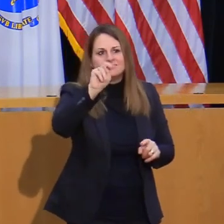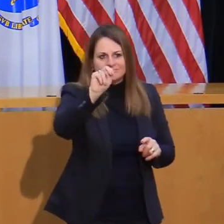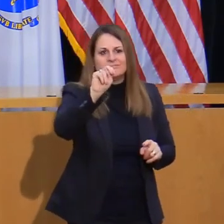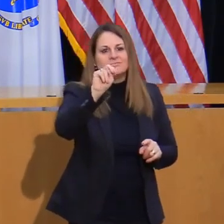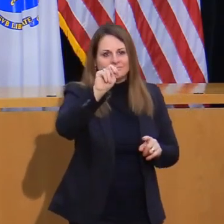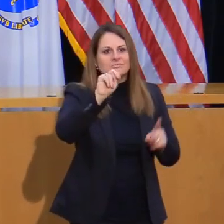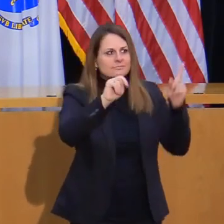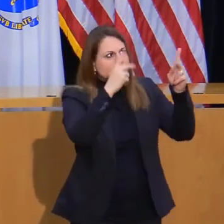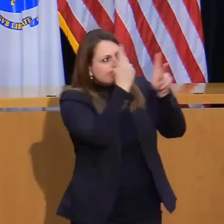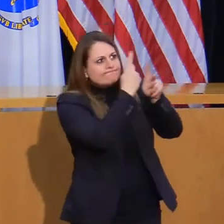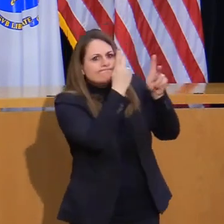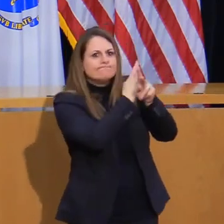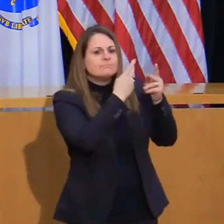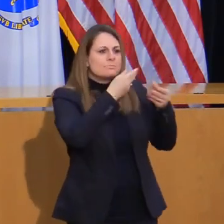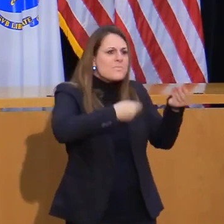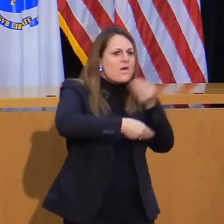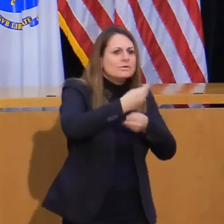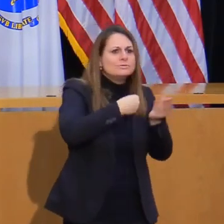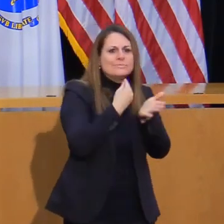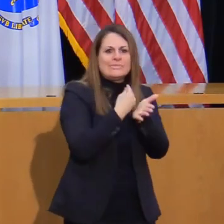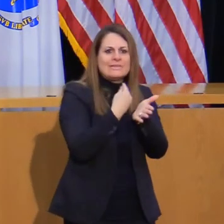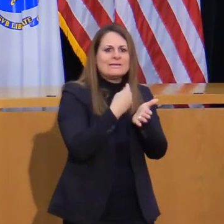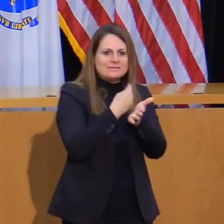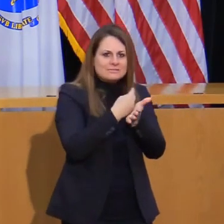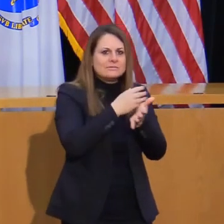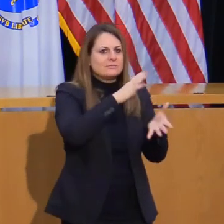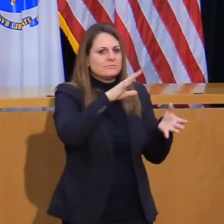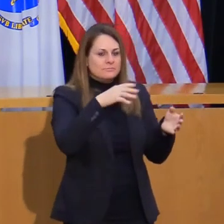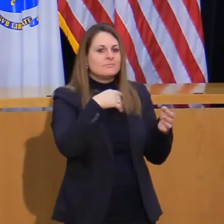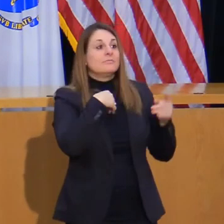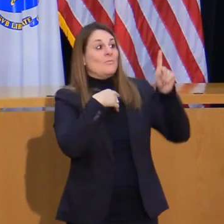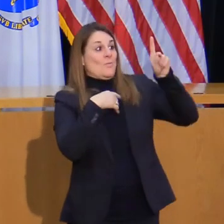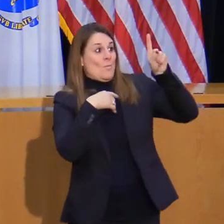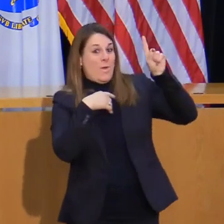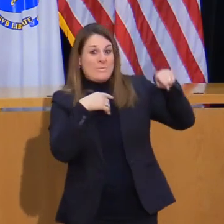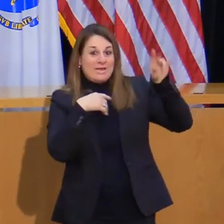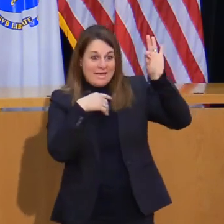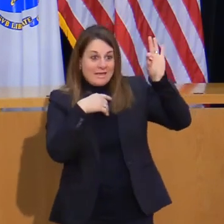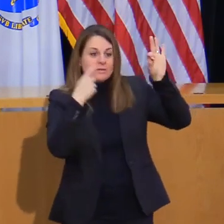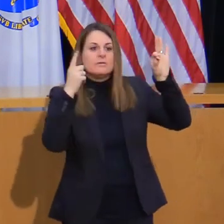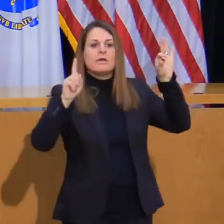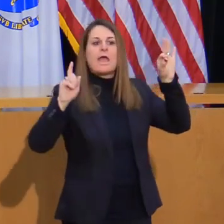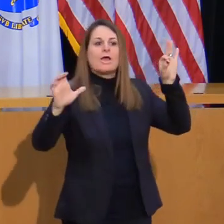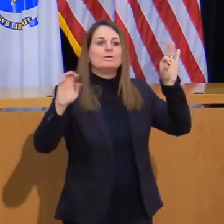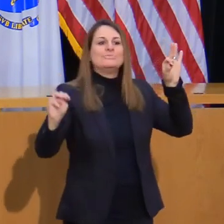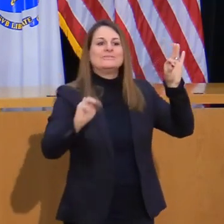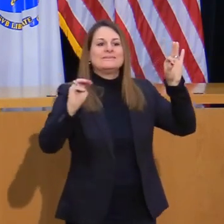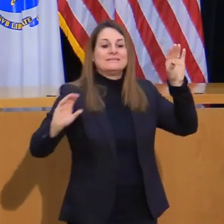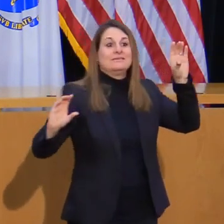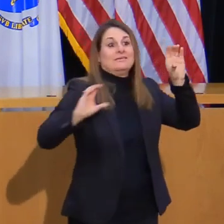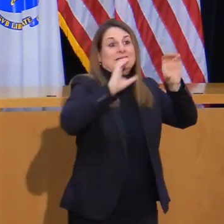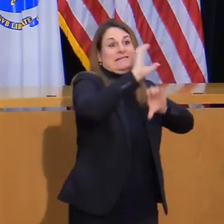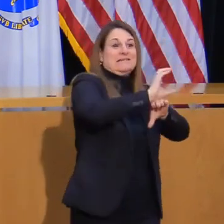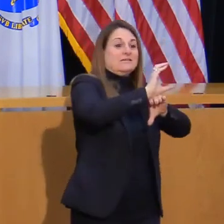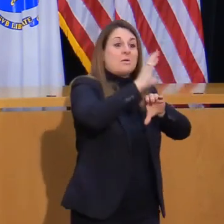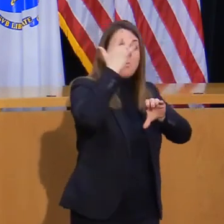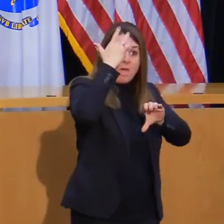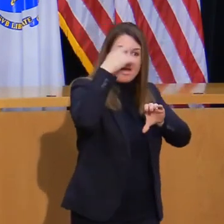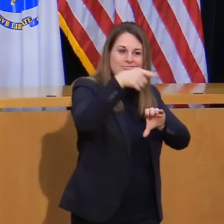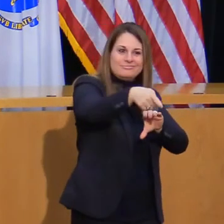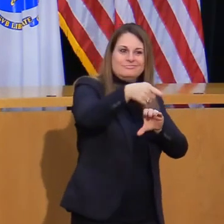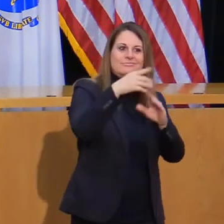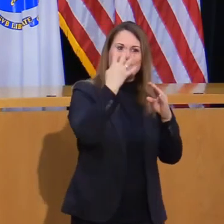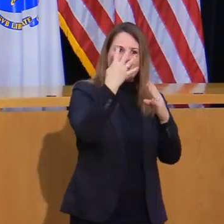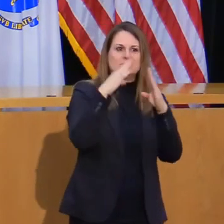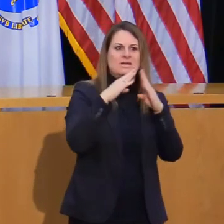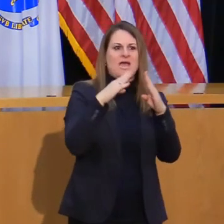will be able to use these funds in direct aid to support costs related to the COVID-19 pandemic, including direct response